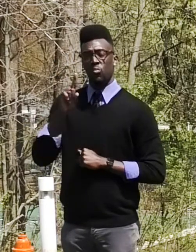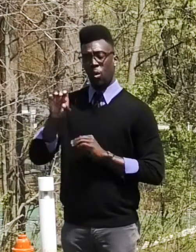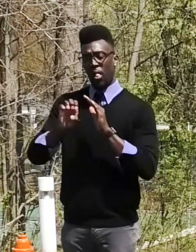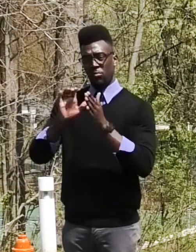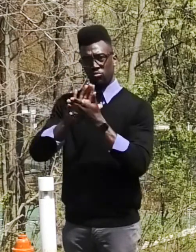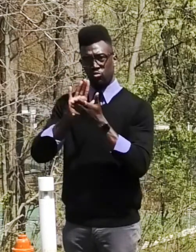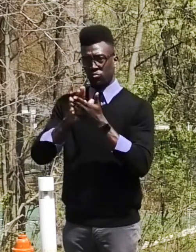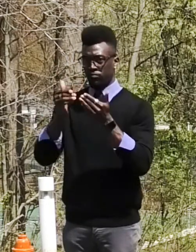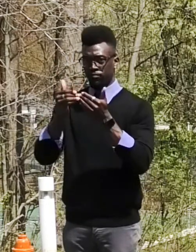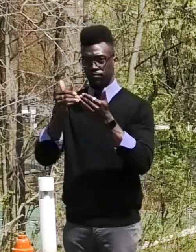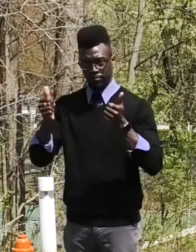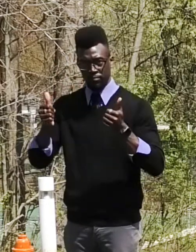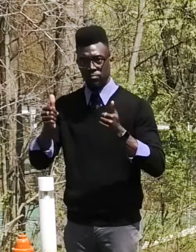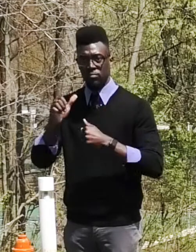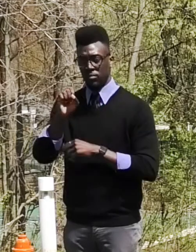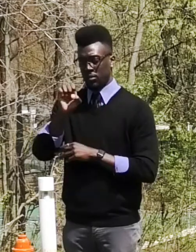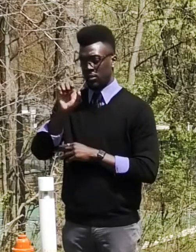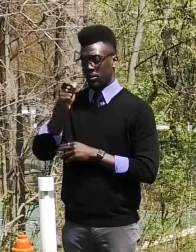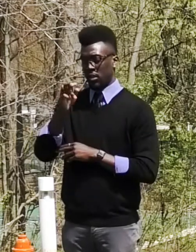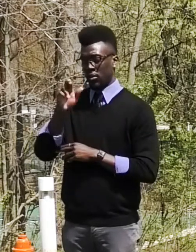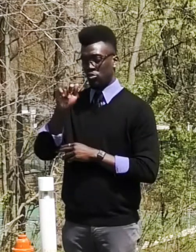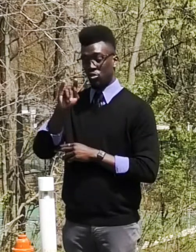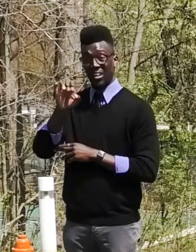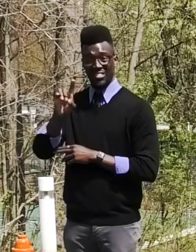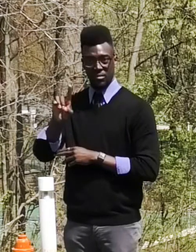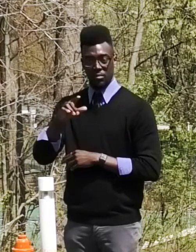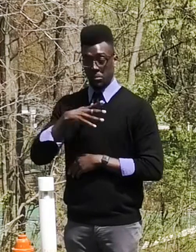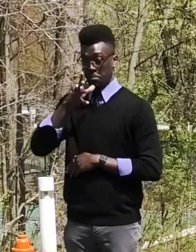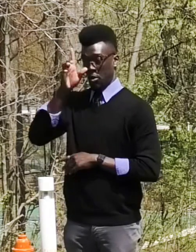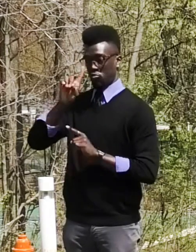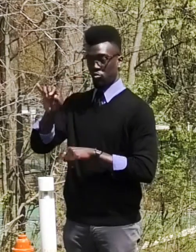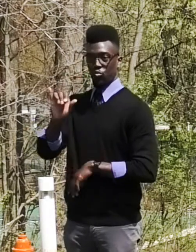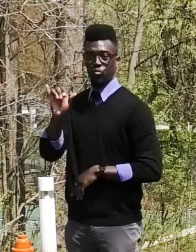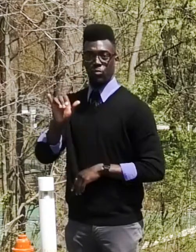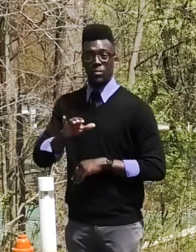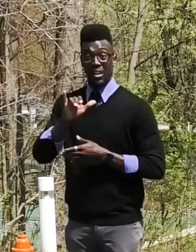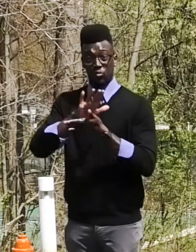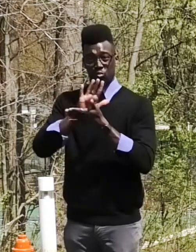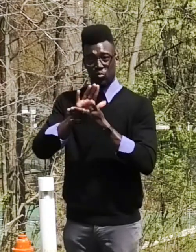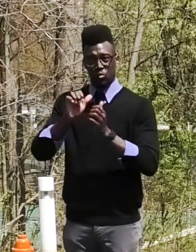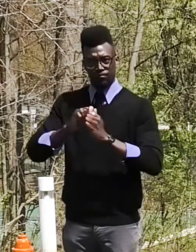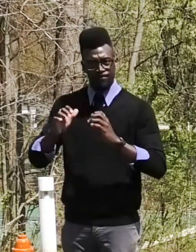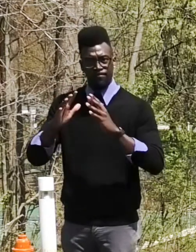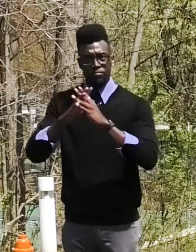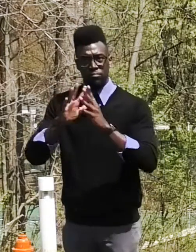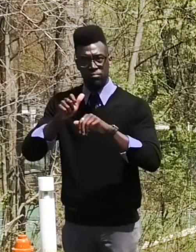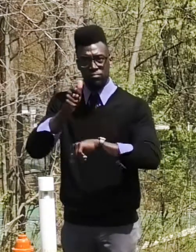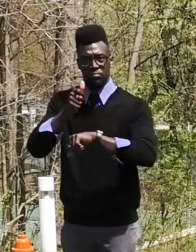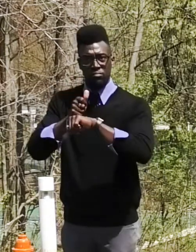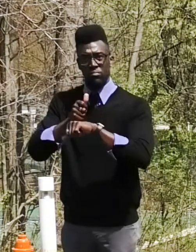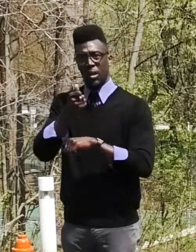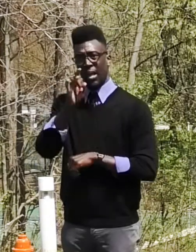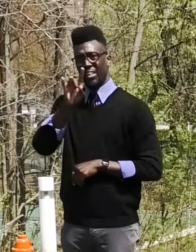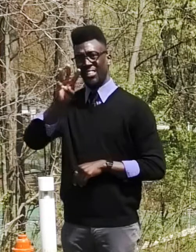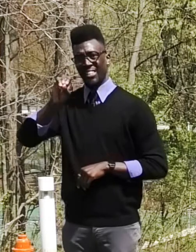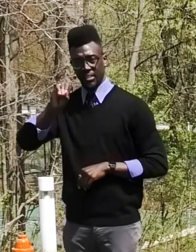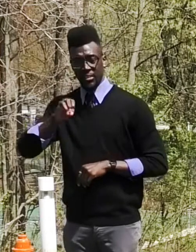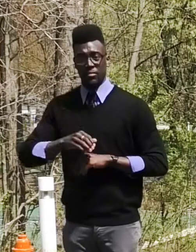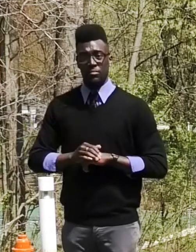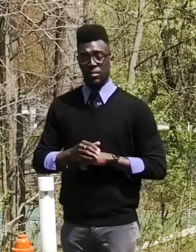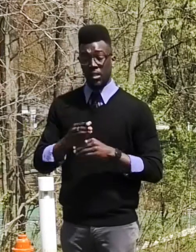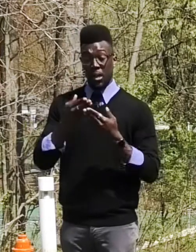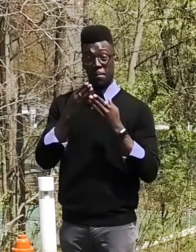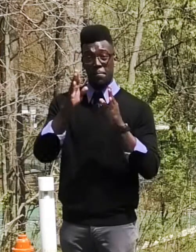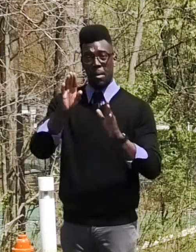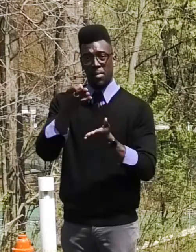elementary school that my parents had attended. The school was originally built in 1860, but not with public funds, but by the parishioners in my